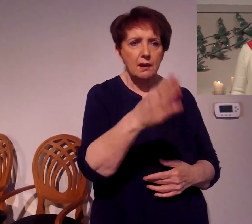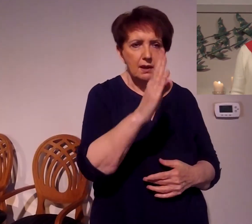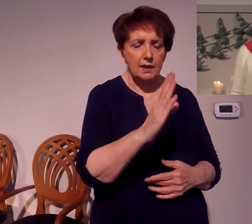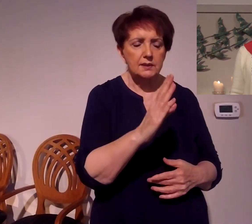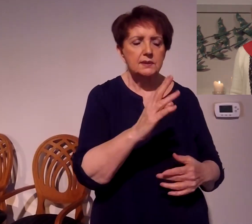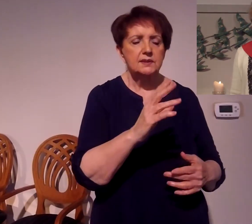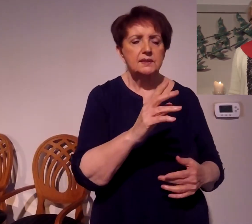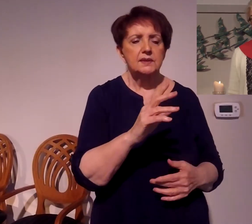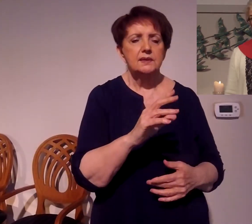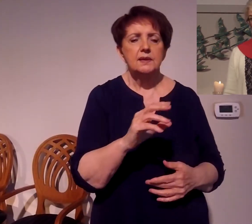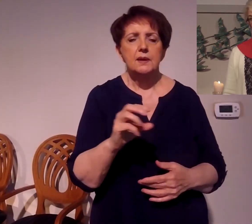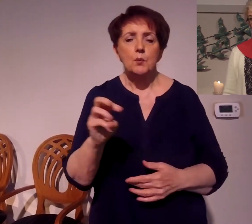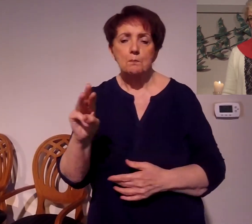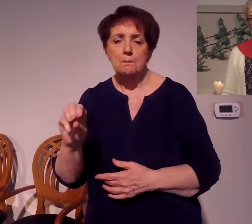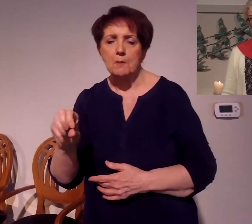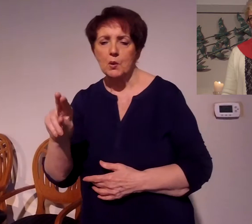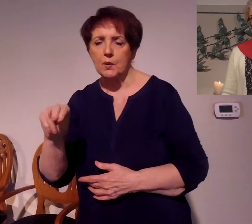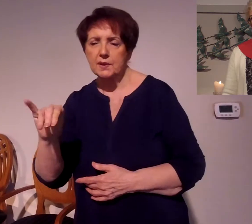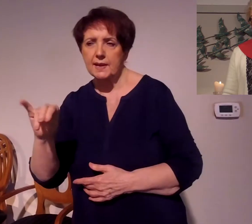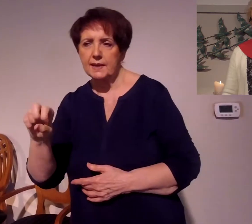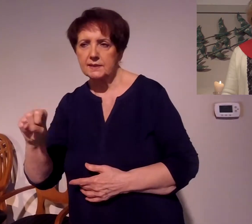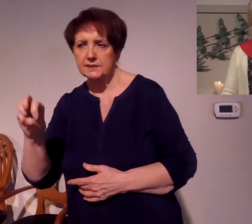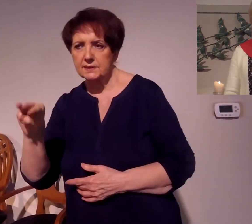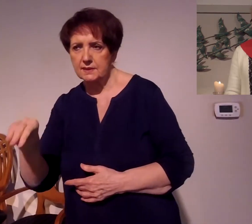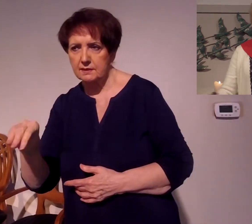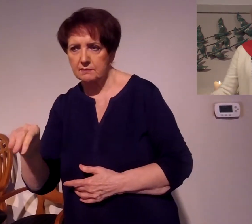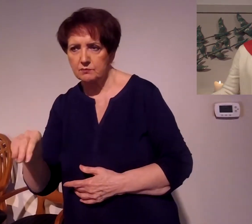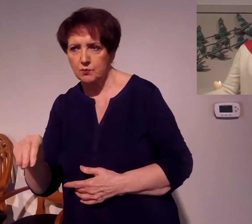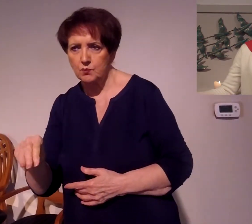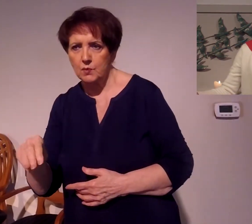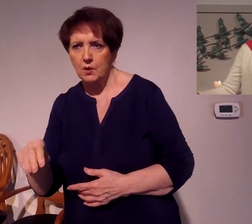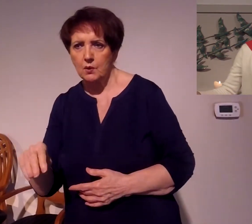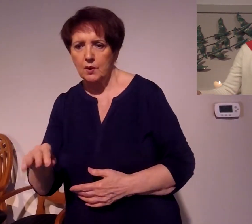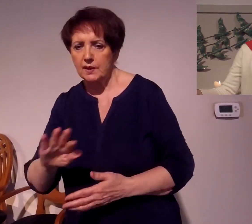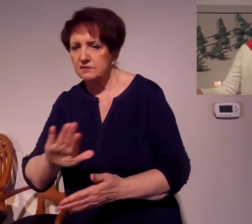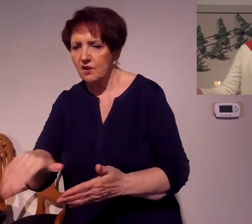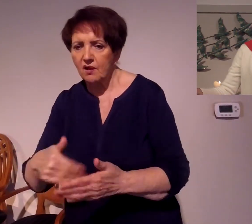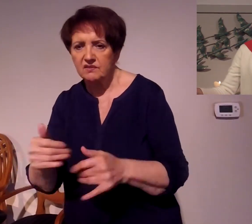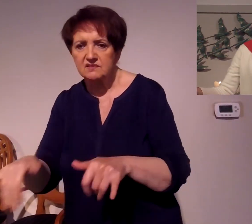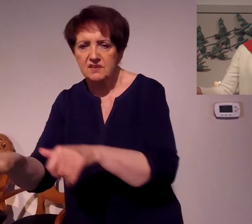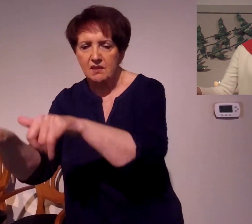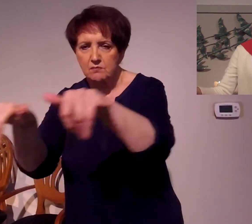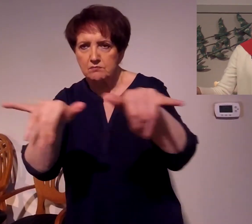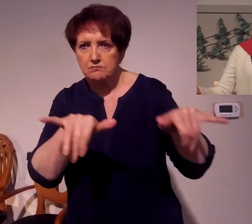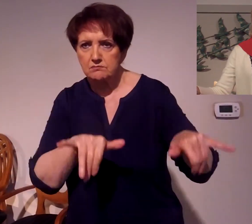When monism, well, it's just all the same.